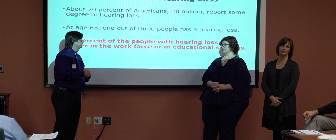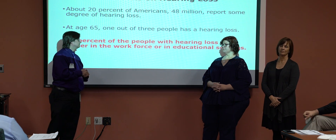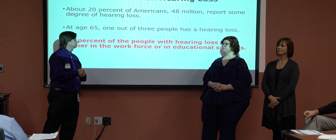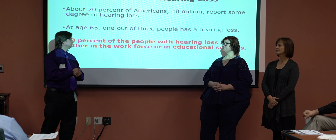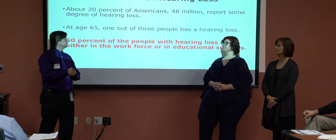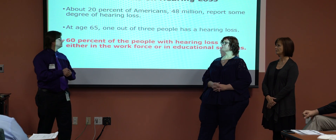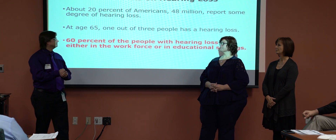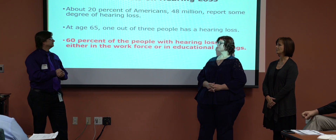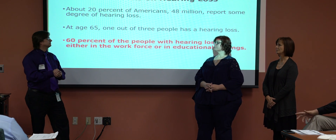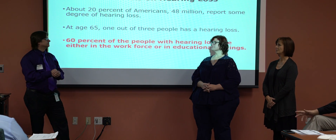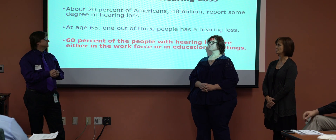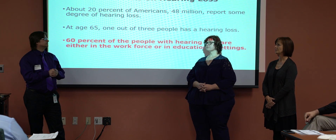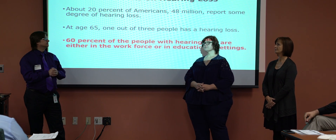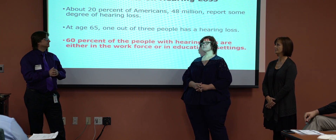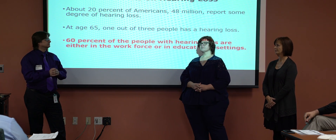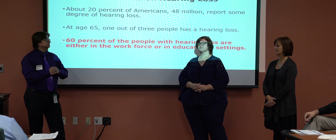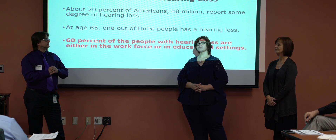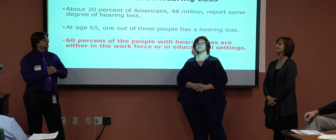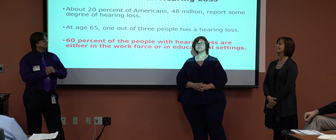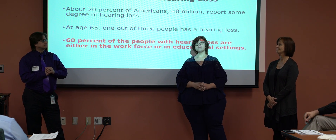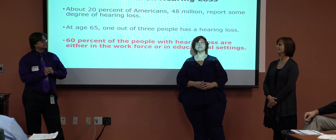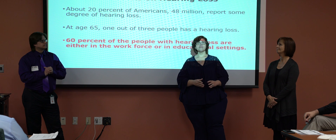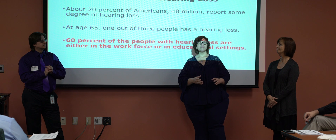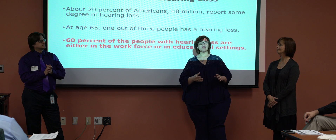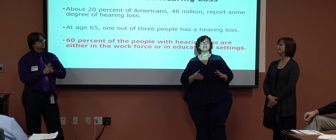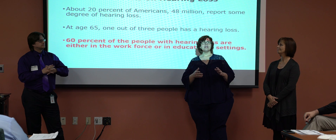help them. A hearing aid won't just fix their problem.